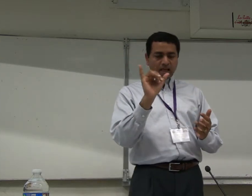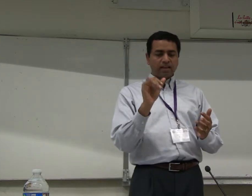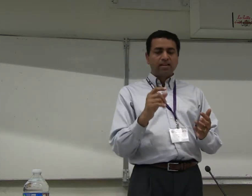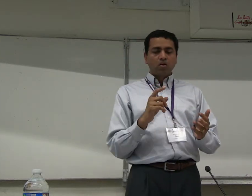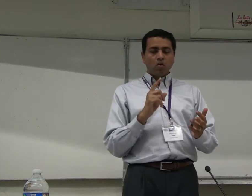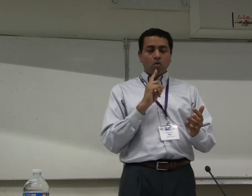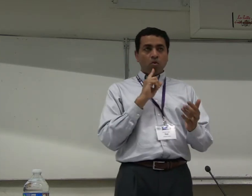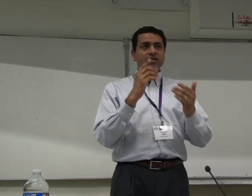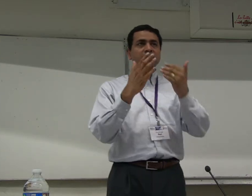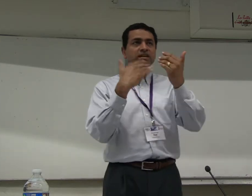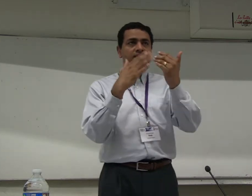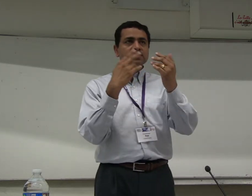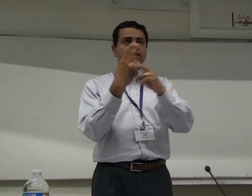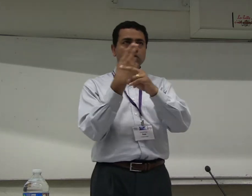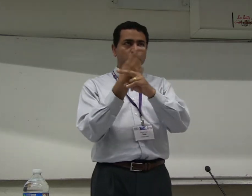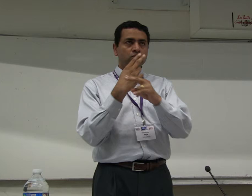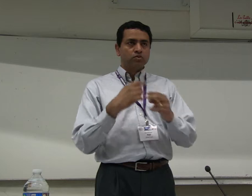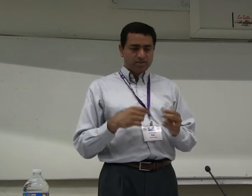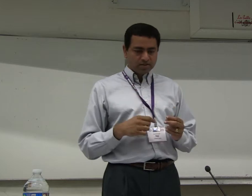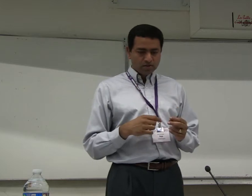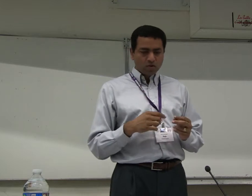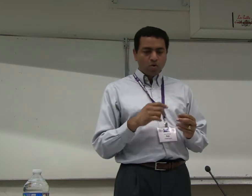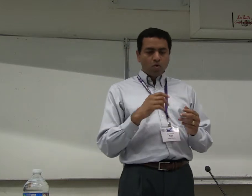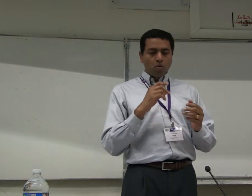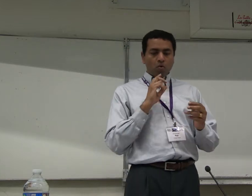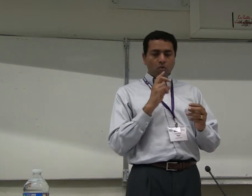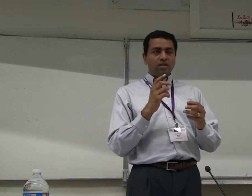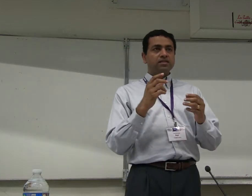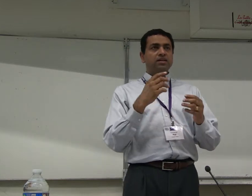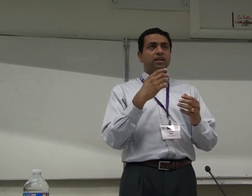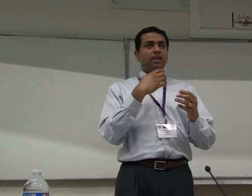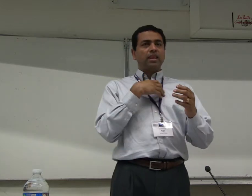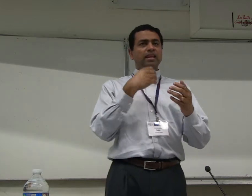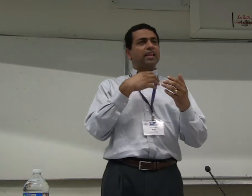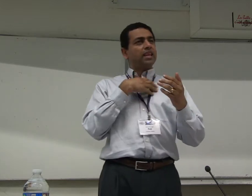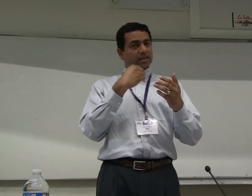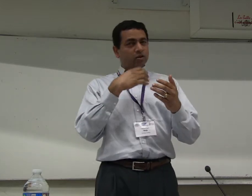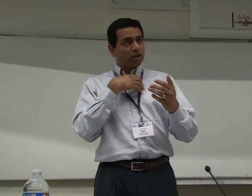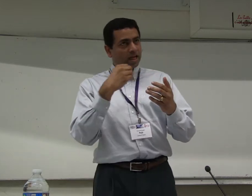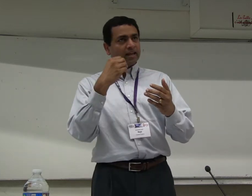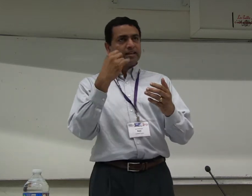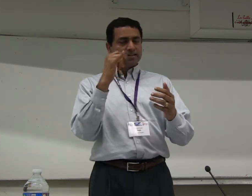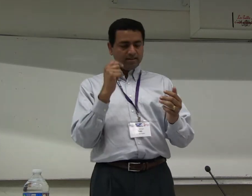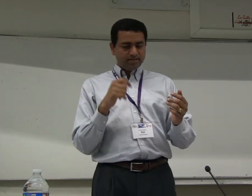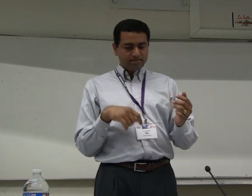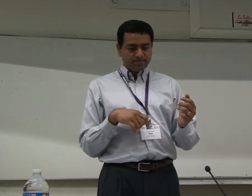the watch. And questions, some sample questions are: the tactile captions or captions were easy